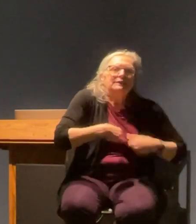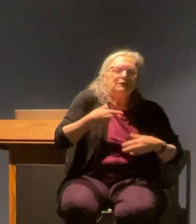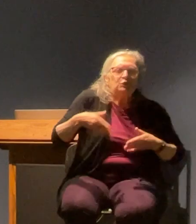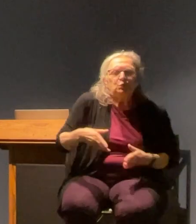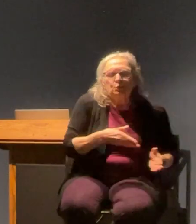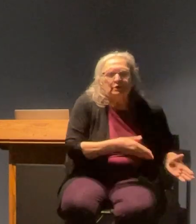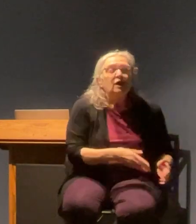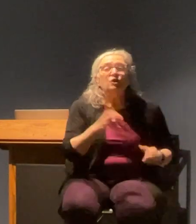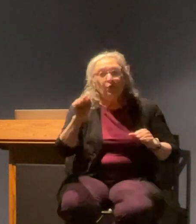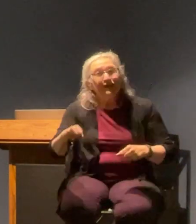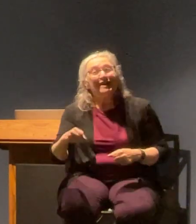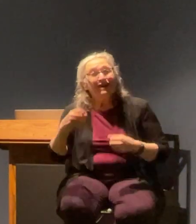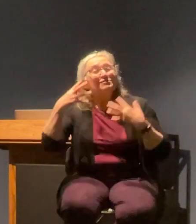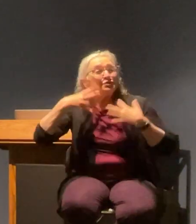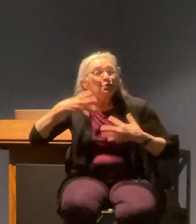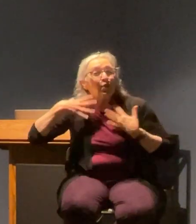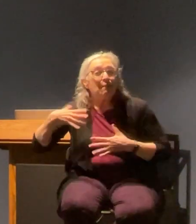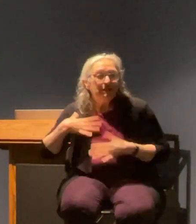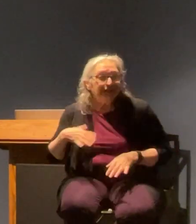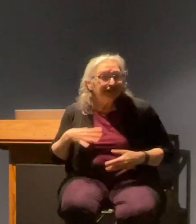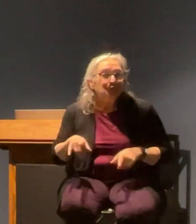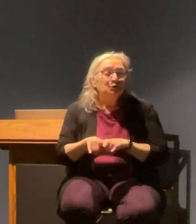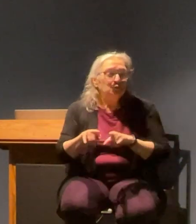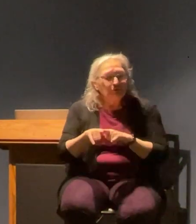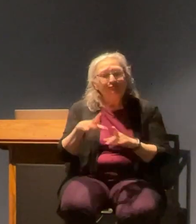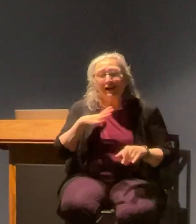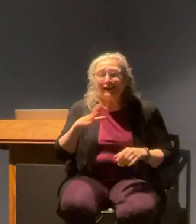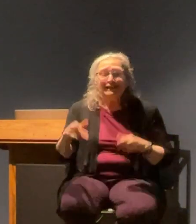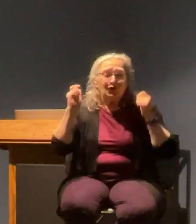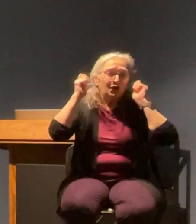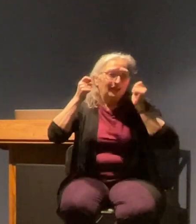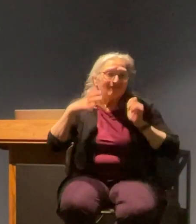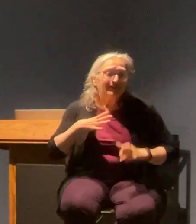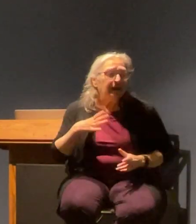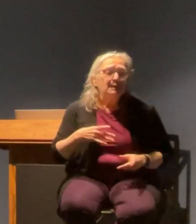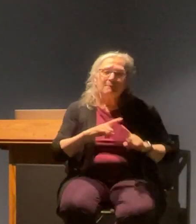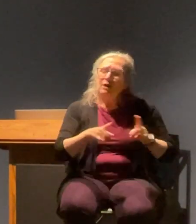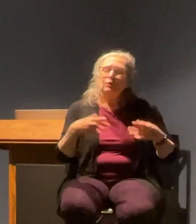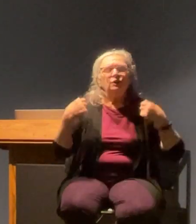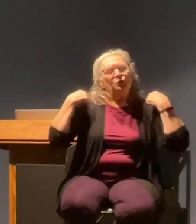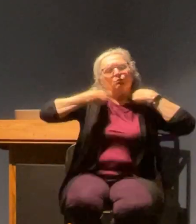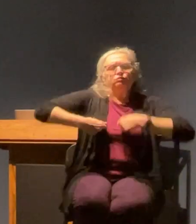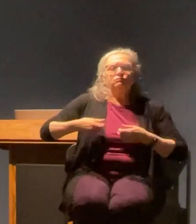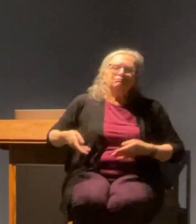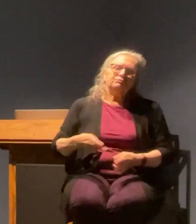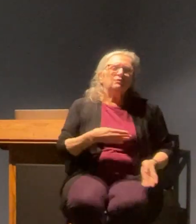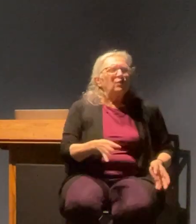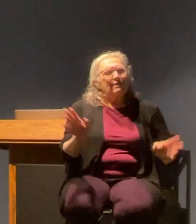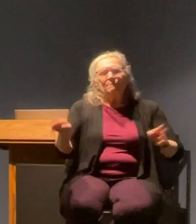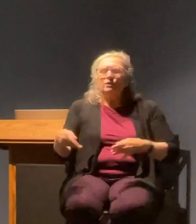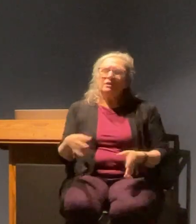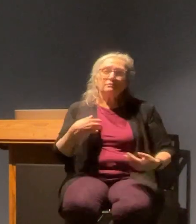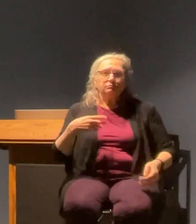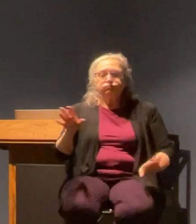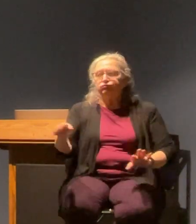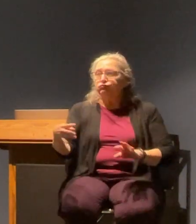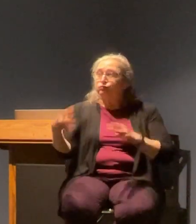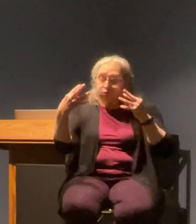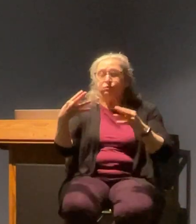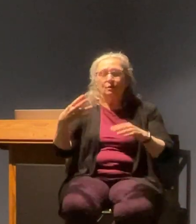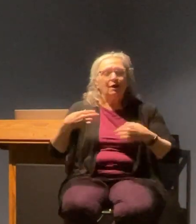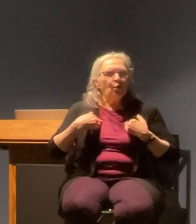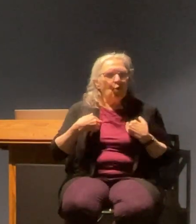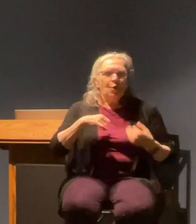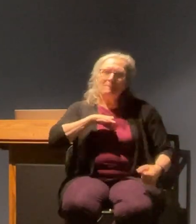in and everything else. And we emphasize that the importance. So when they throw that on, you have to see the expression, the euphoria that comes from that,